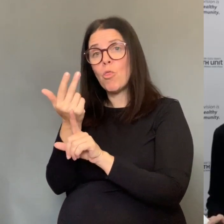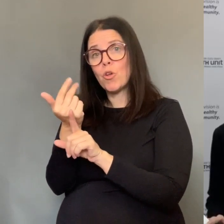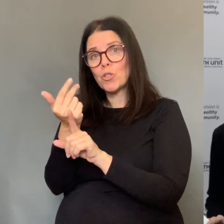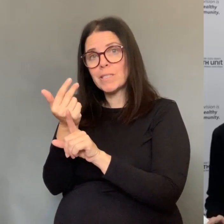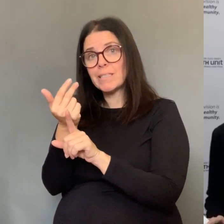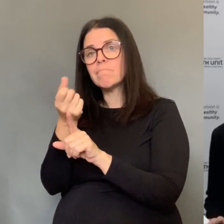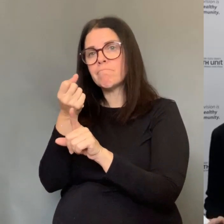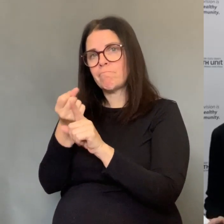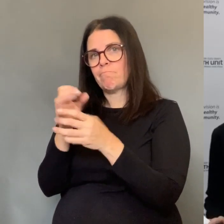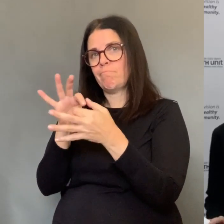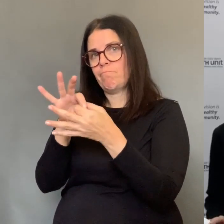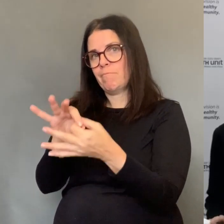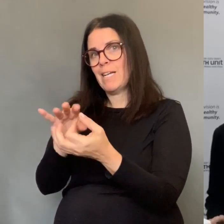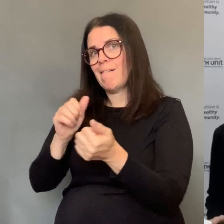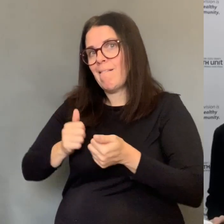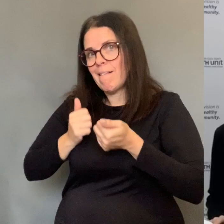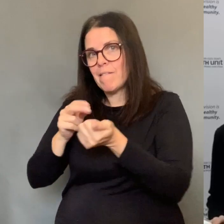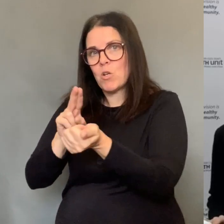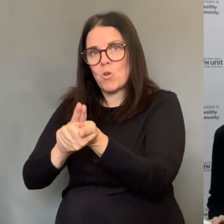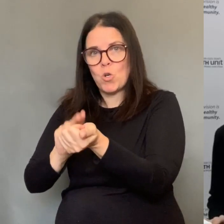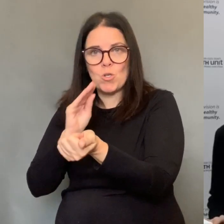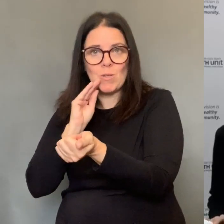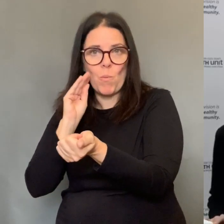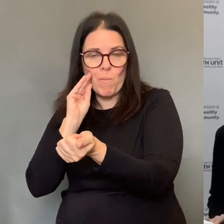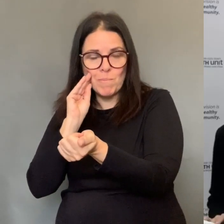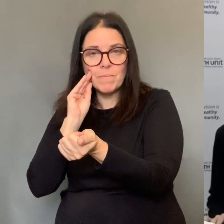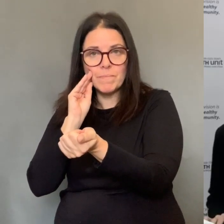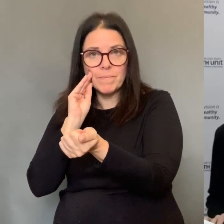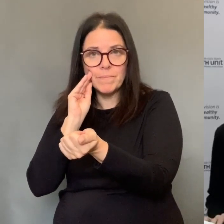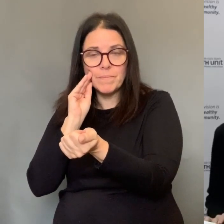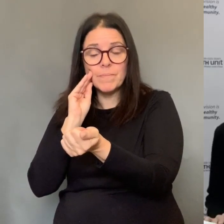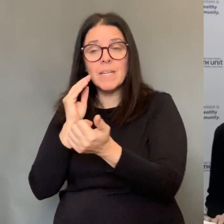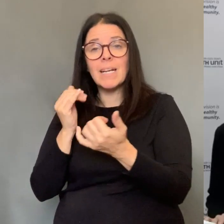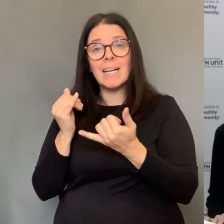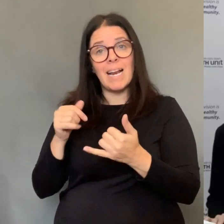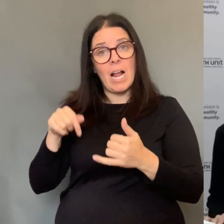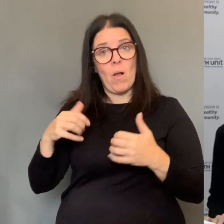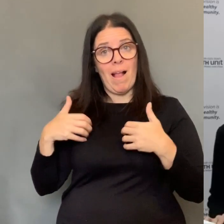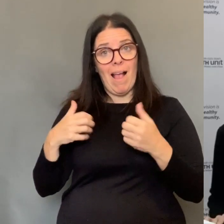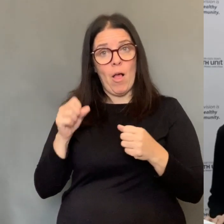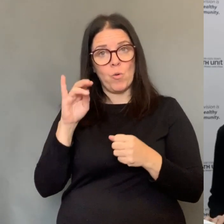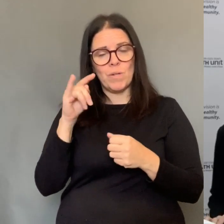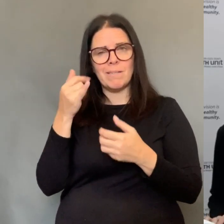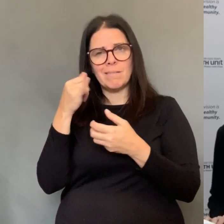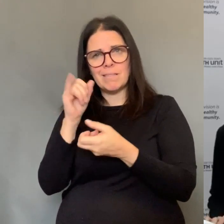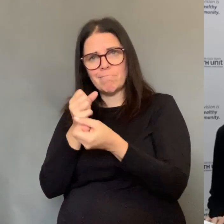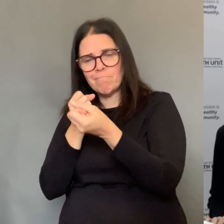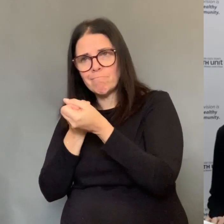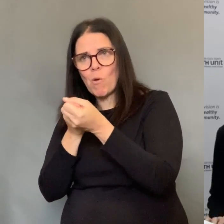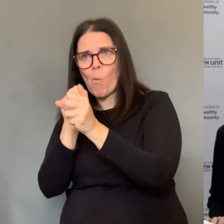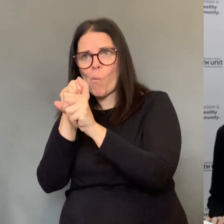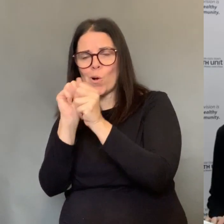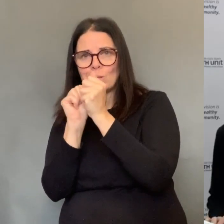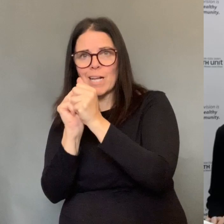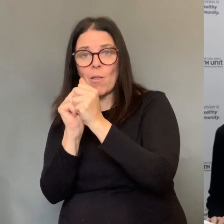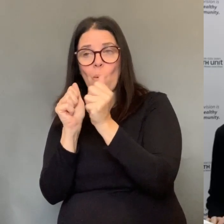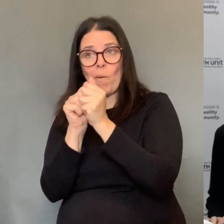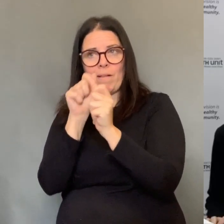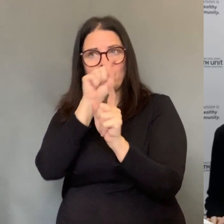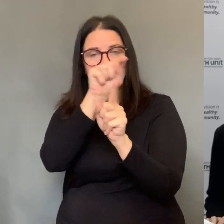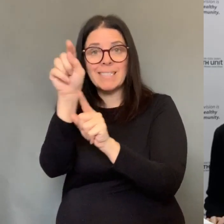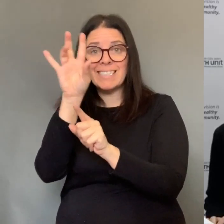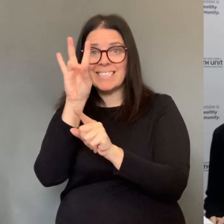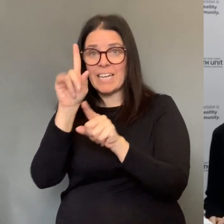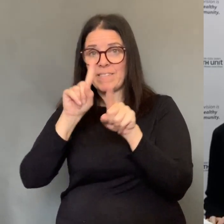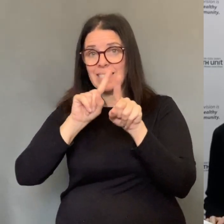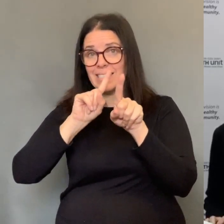I said at the beginning, you can now check your results online. It's important to remember that you must remain in self-isolation